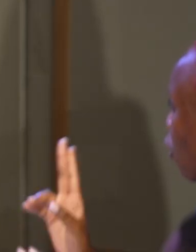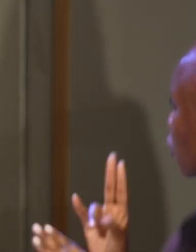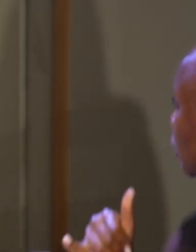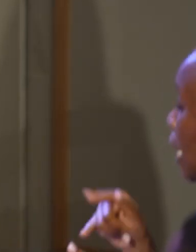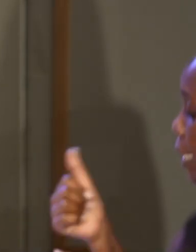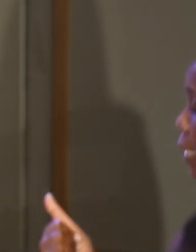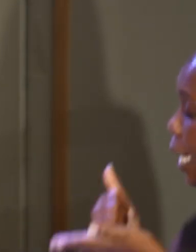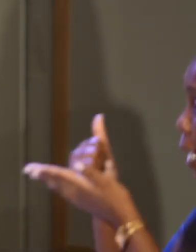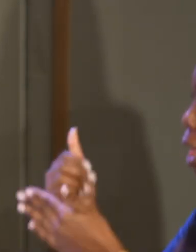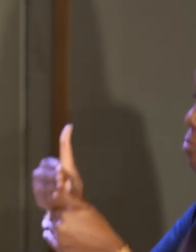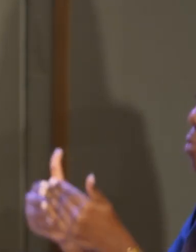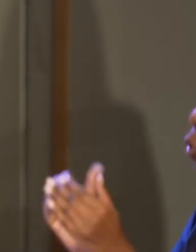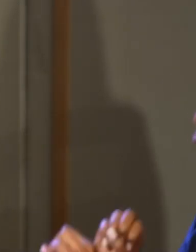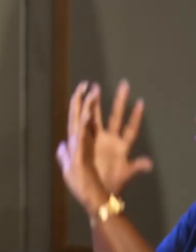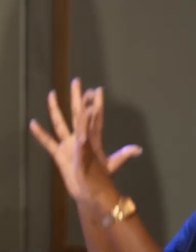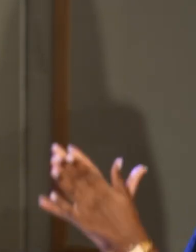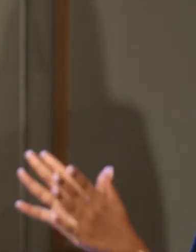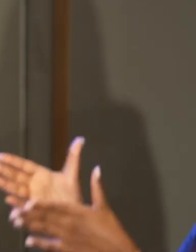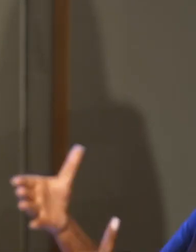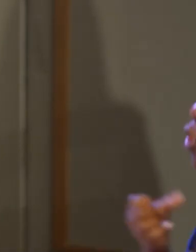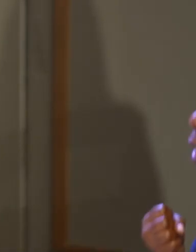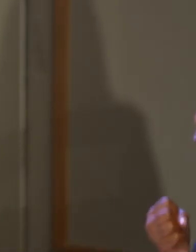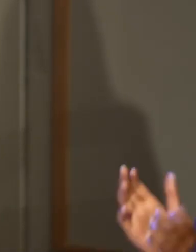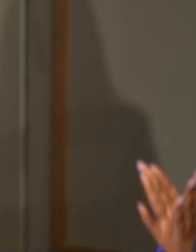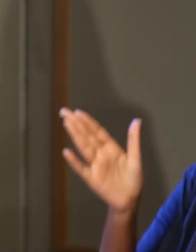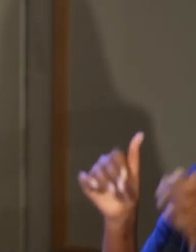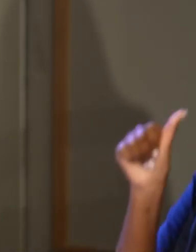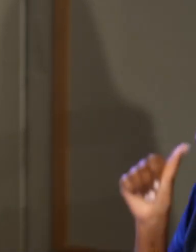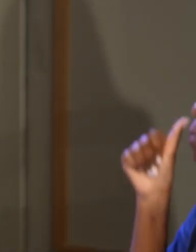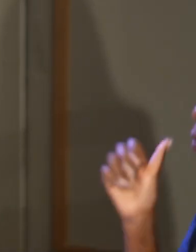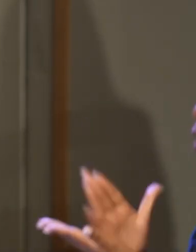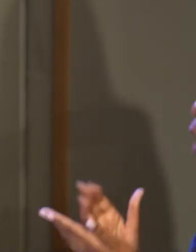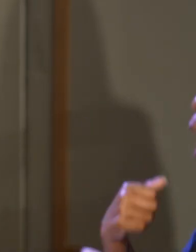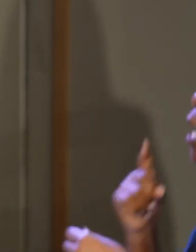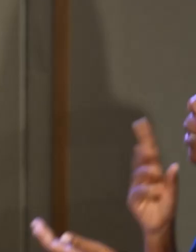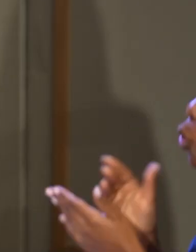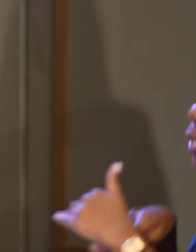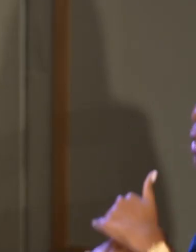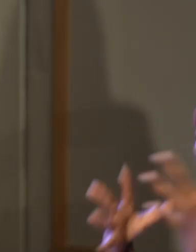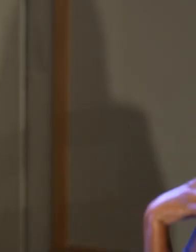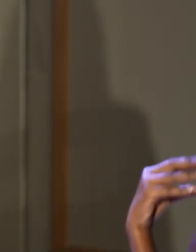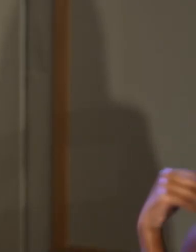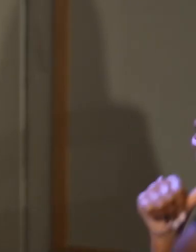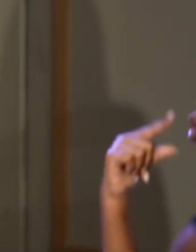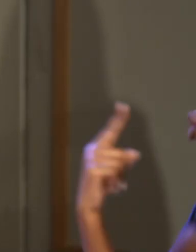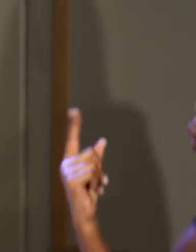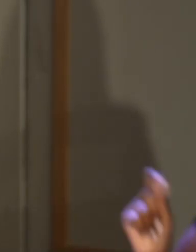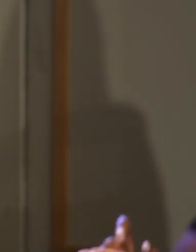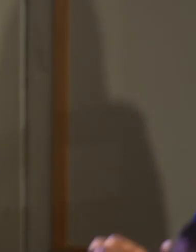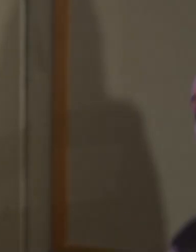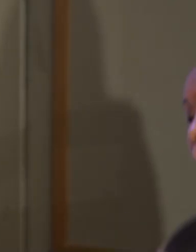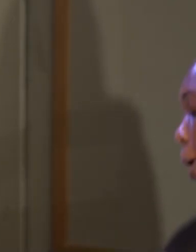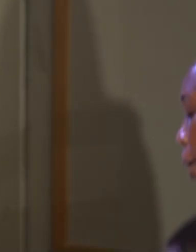can help build clarity and trust across the public and private sectors and ensure accessibility in practice, not just on paper.